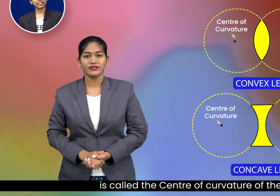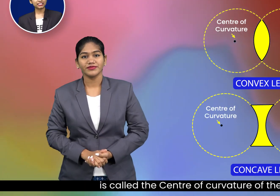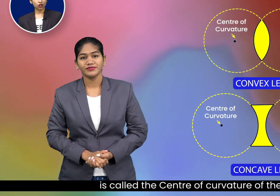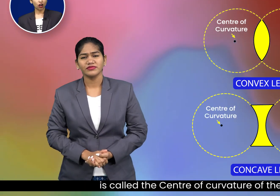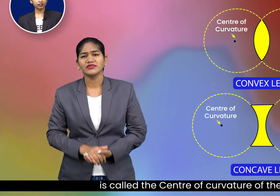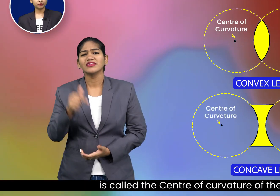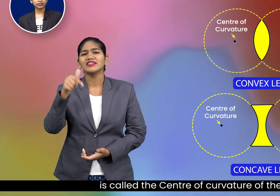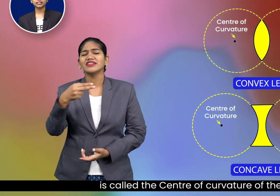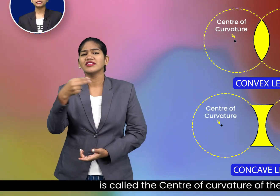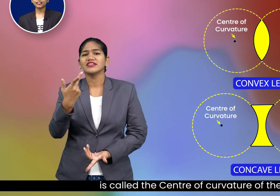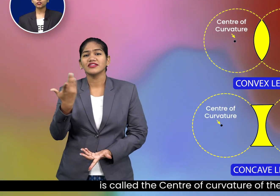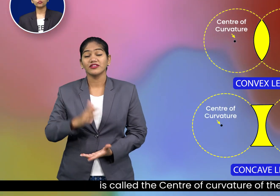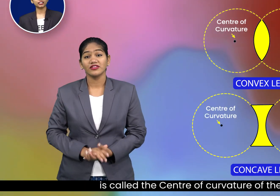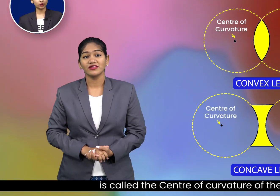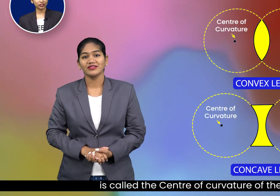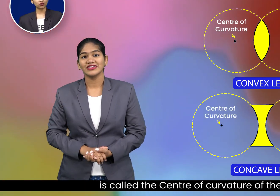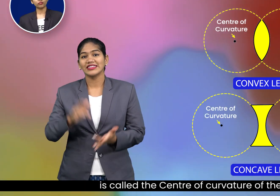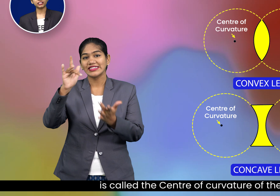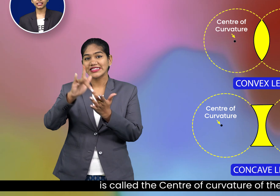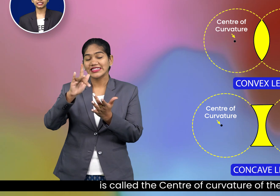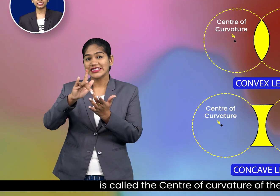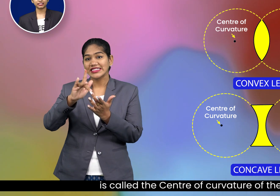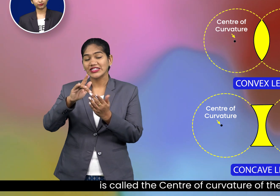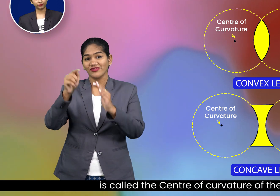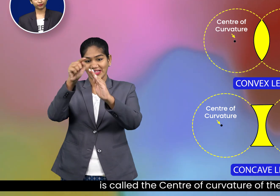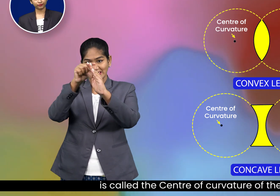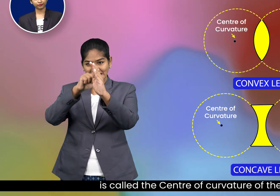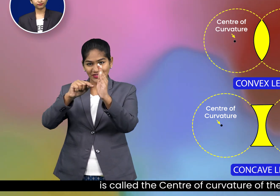is called the center of the curvature of the lens.